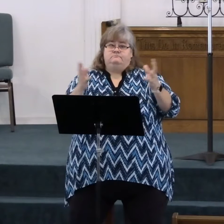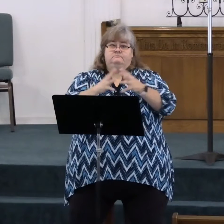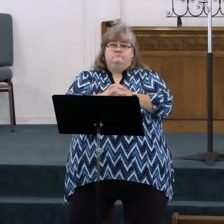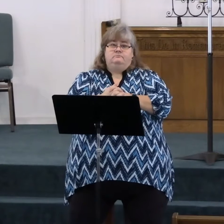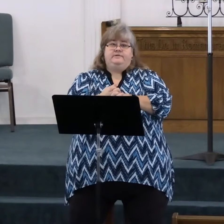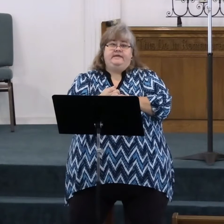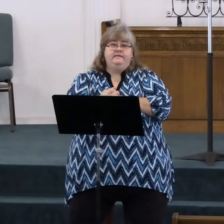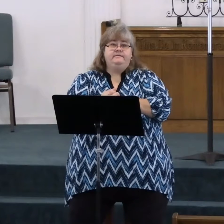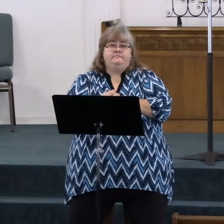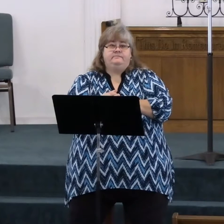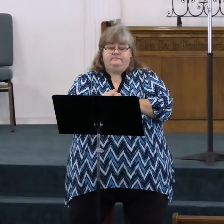We did.